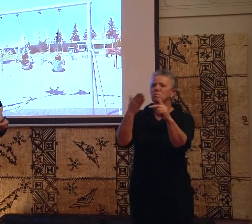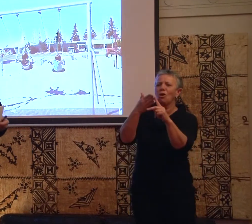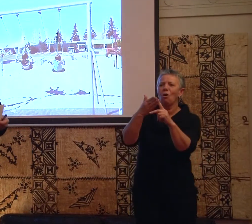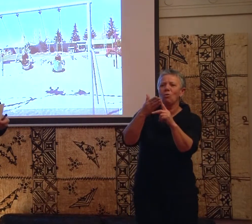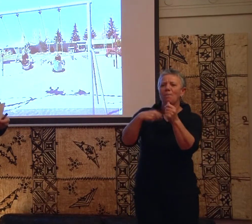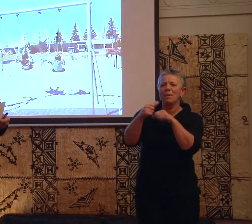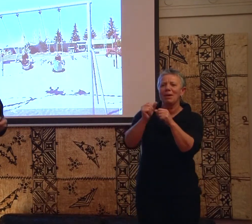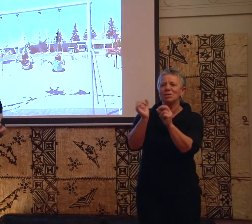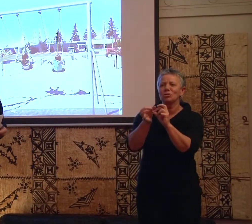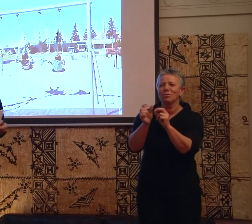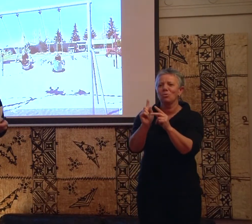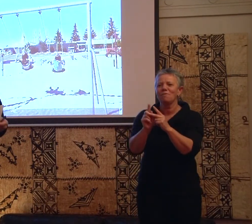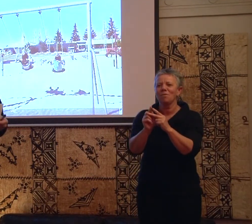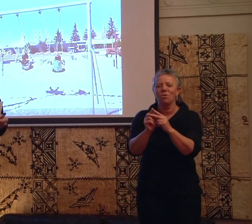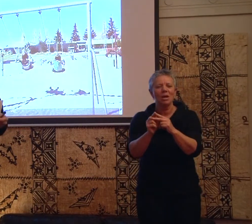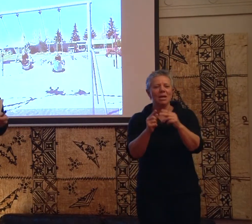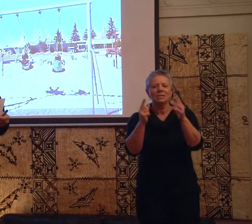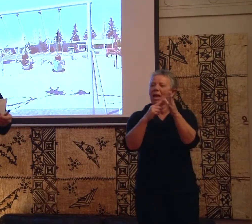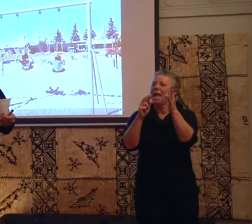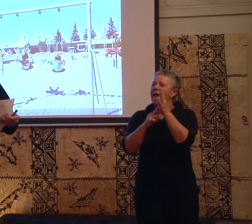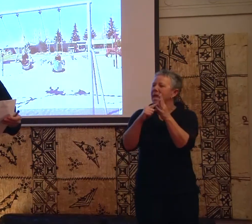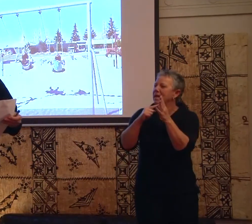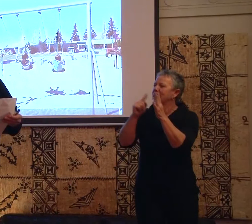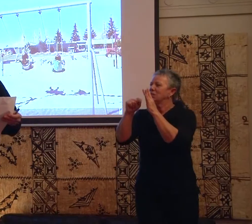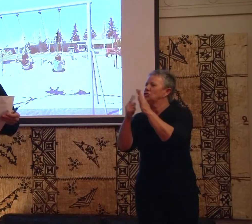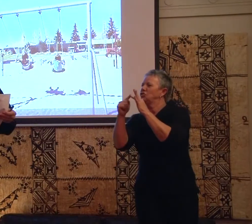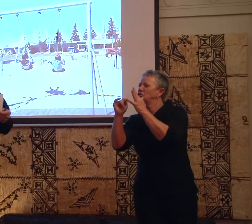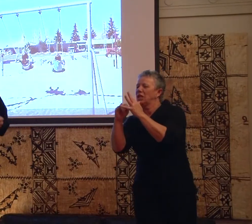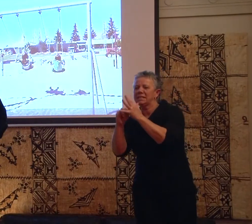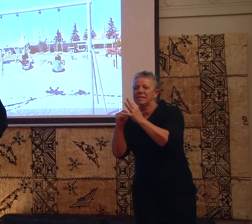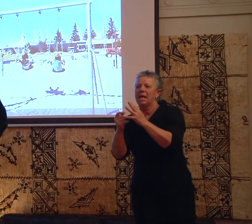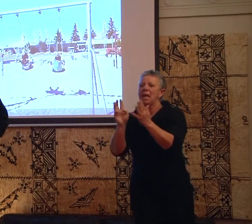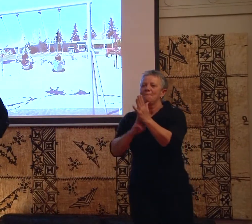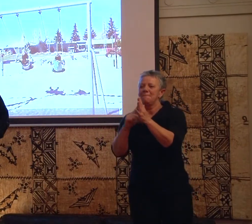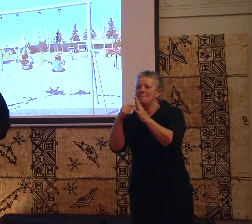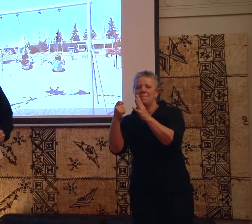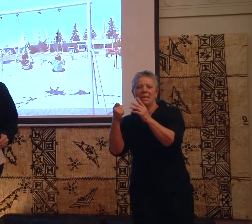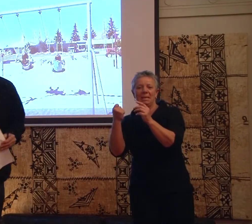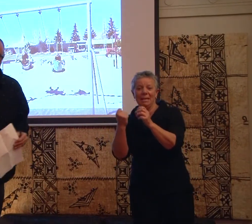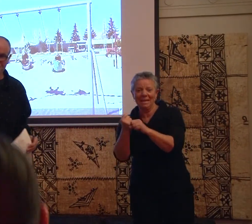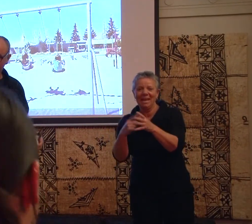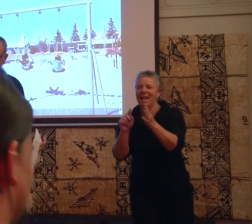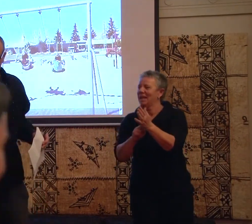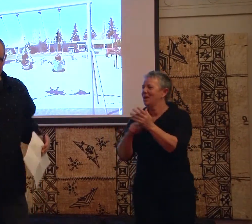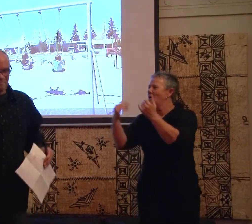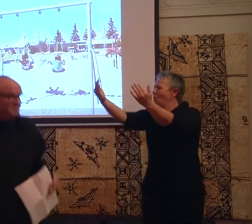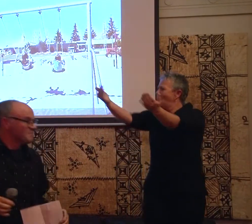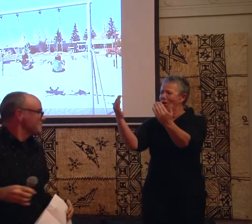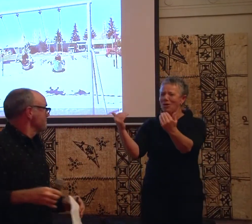towards becoming sign language interpreters. So please welcome Anna, Jess, and Megan.